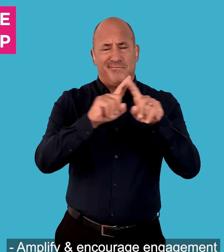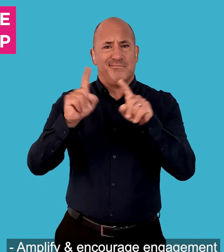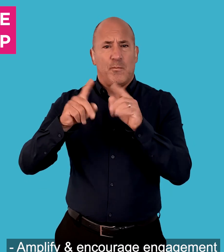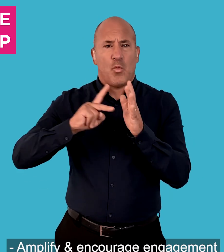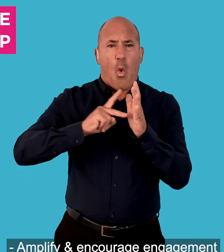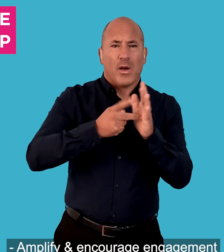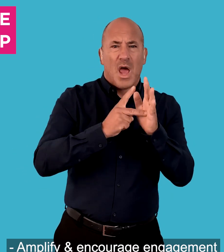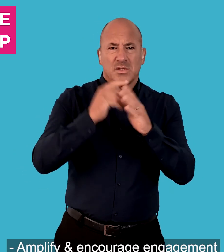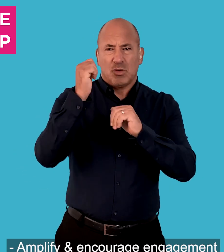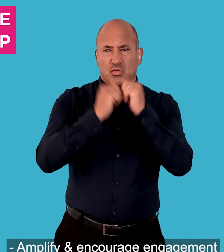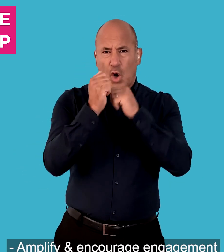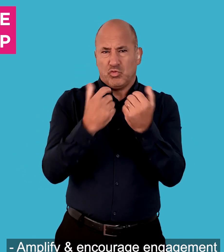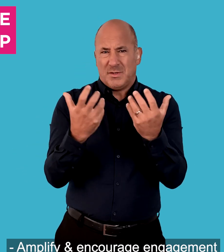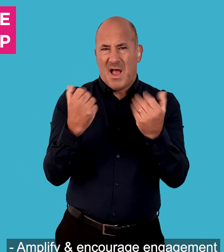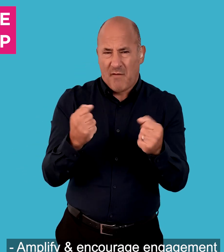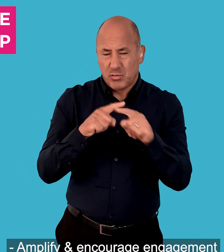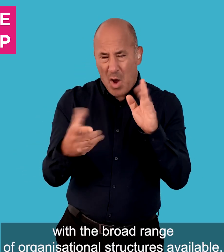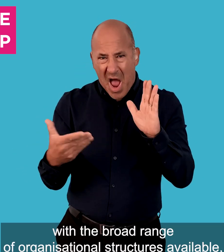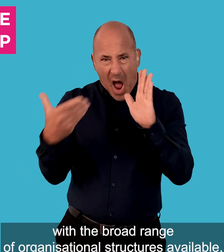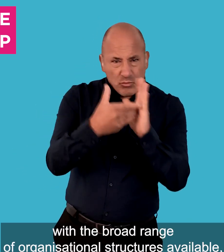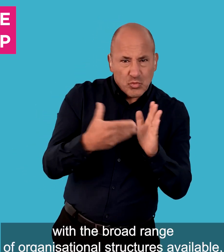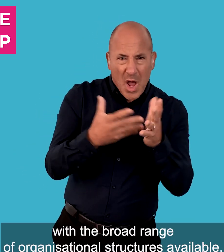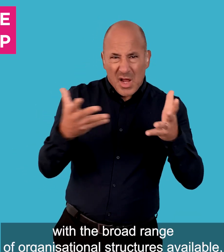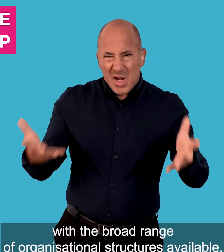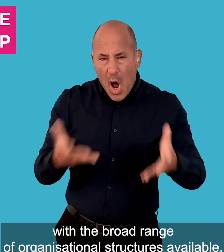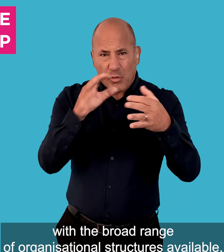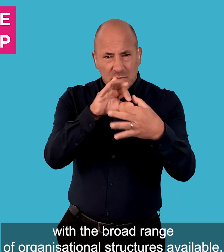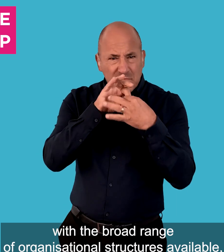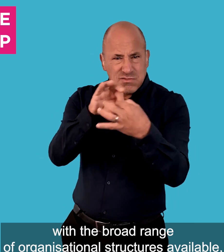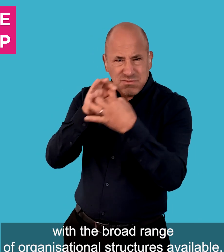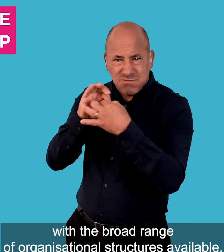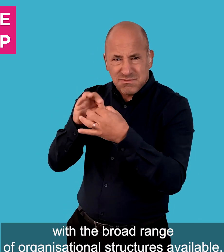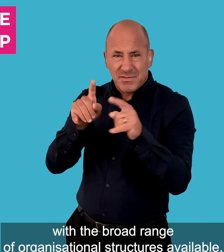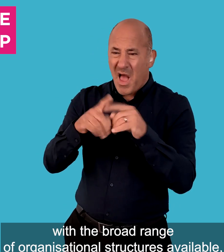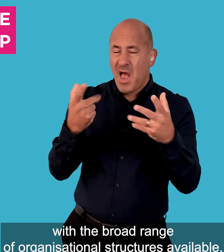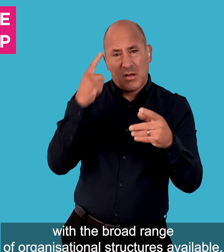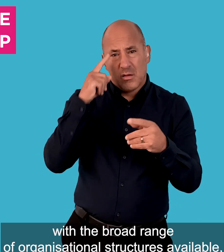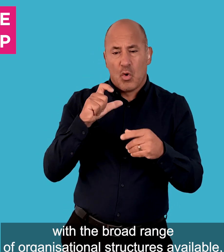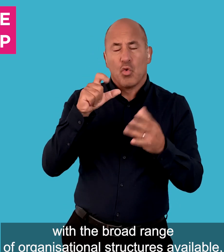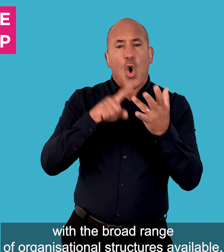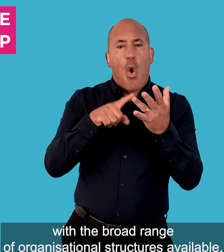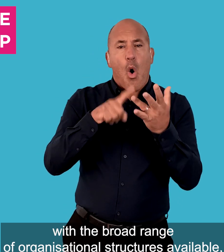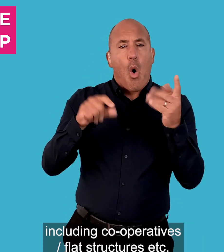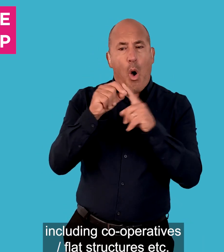Amplify and encourage engagement. With the broad range of organisational structures